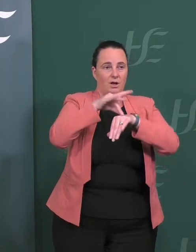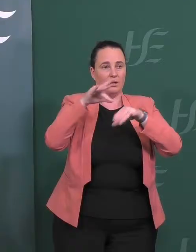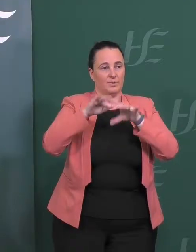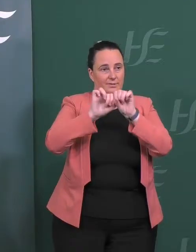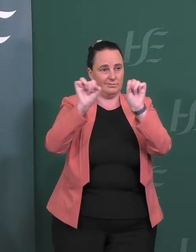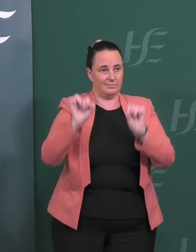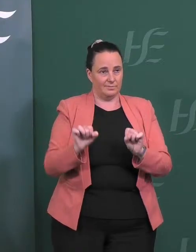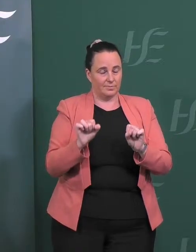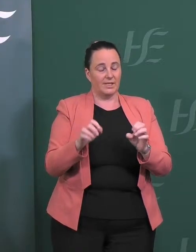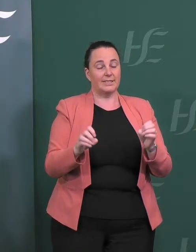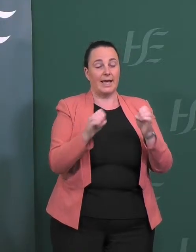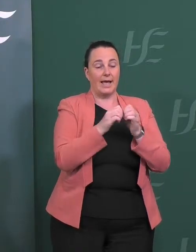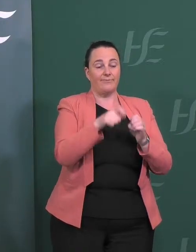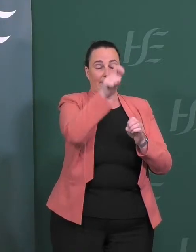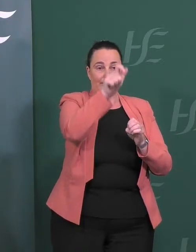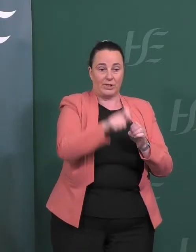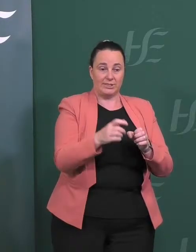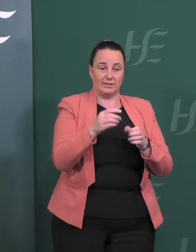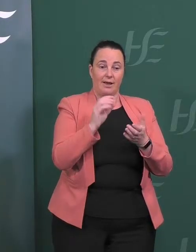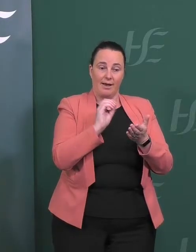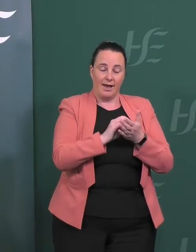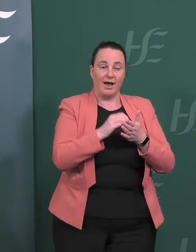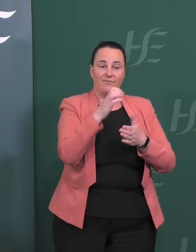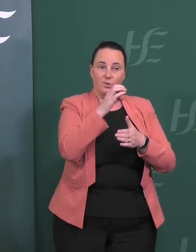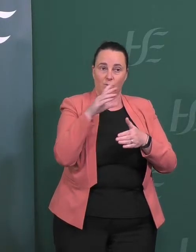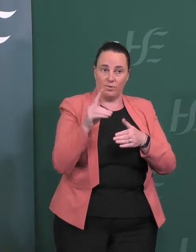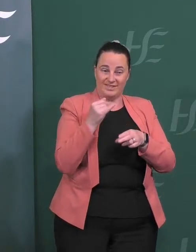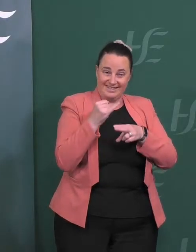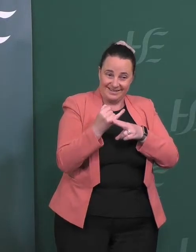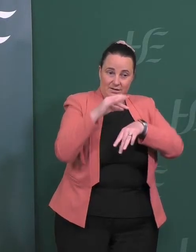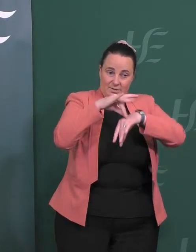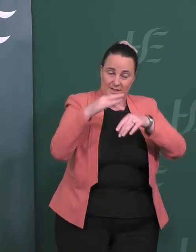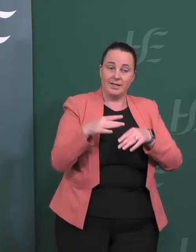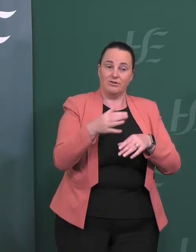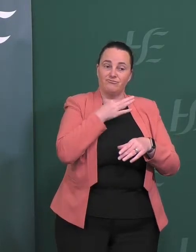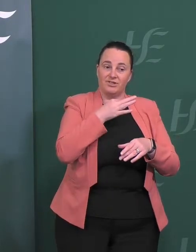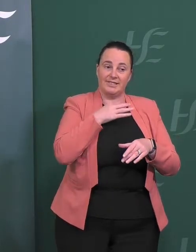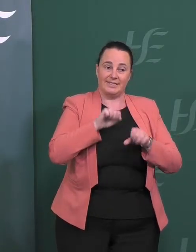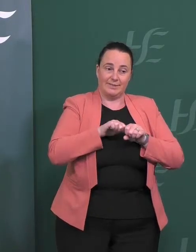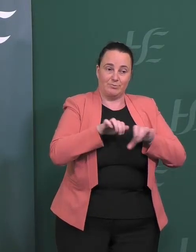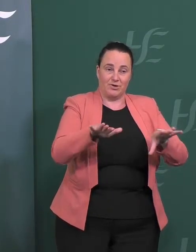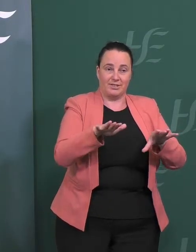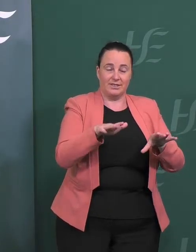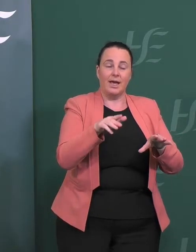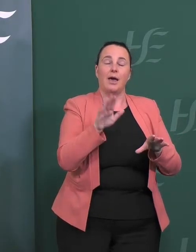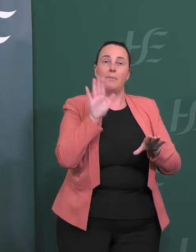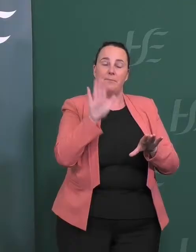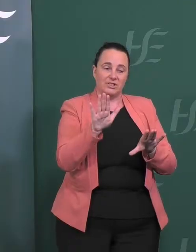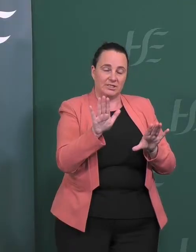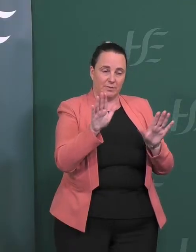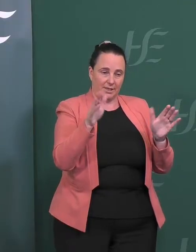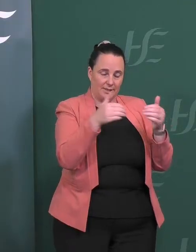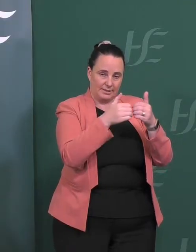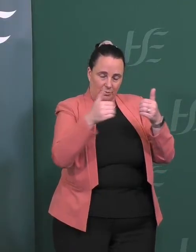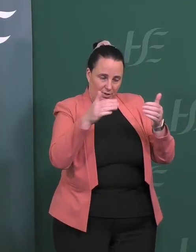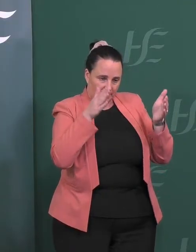each COVID-19 patient brings a risk of spread of disease and indeed needs treatment for it.